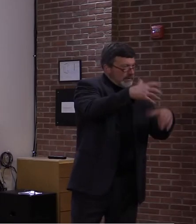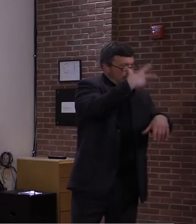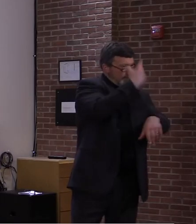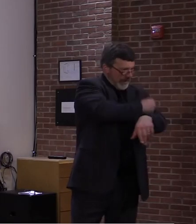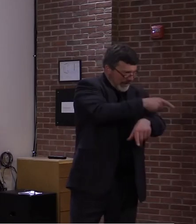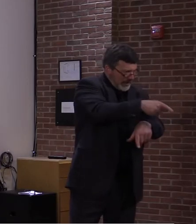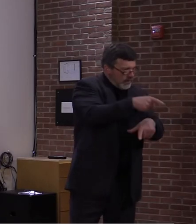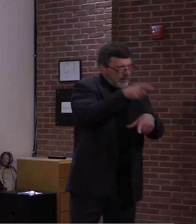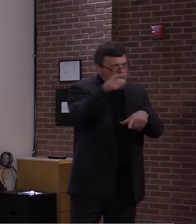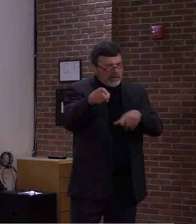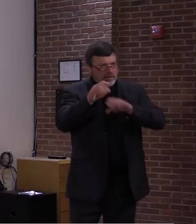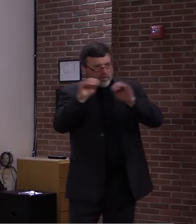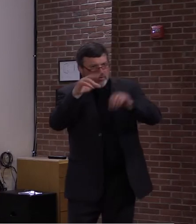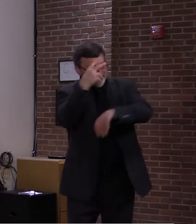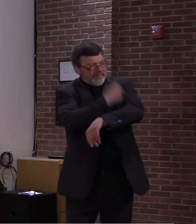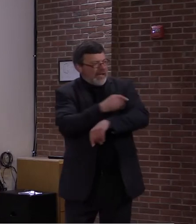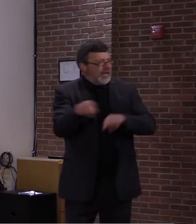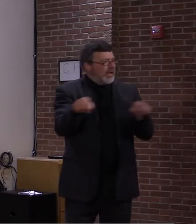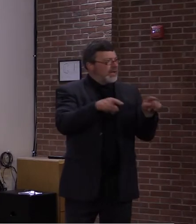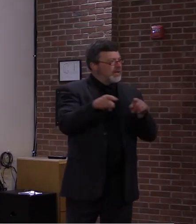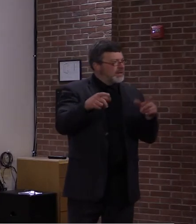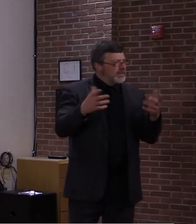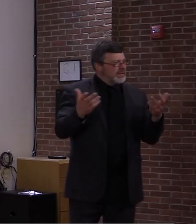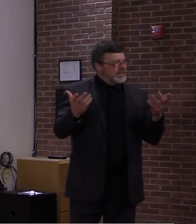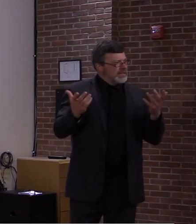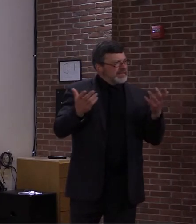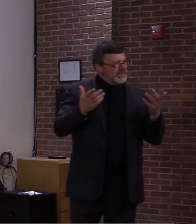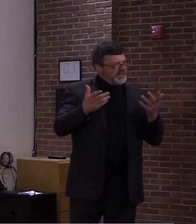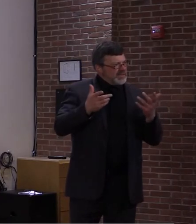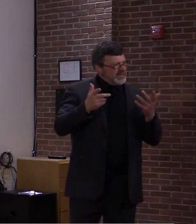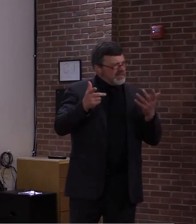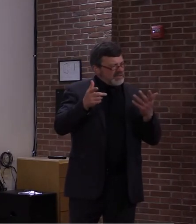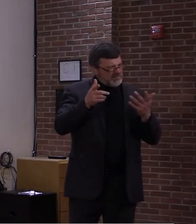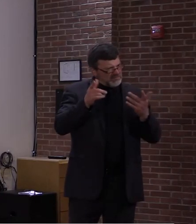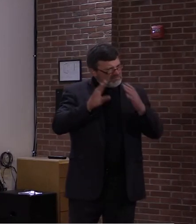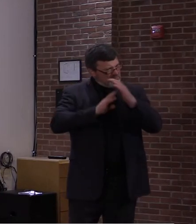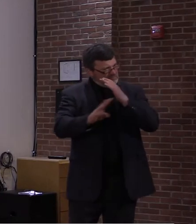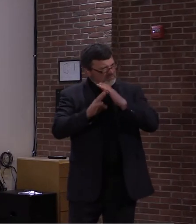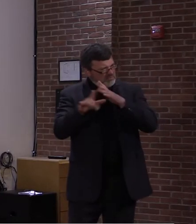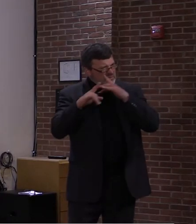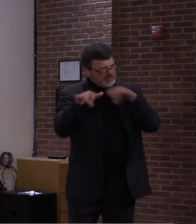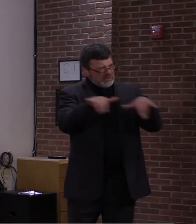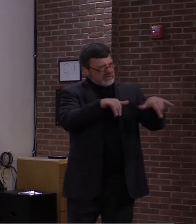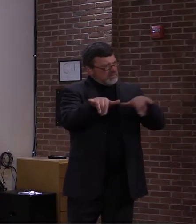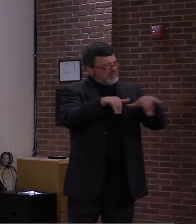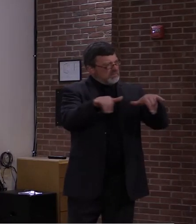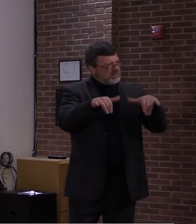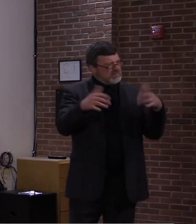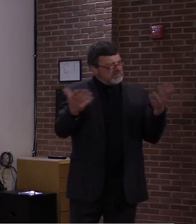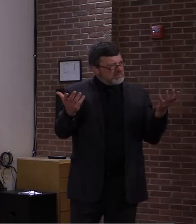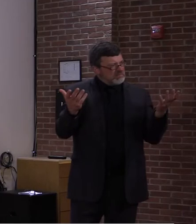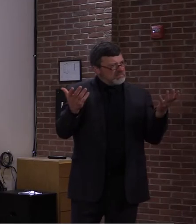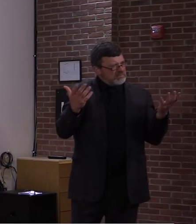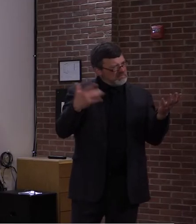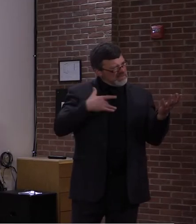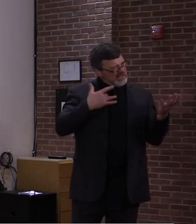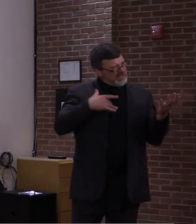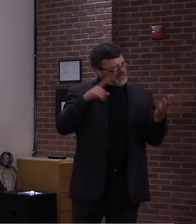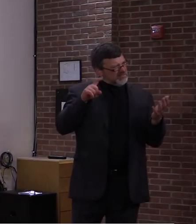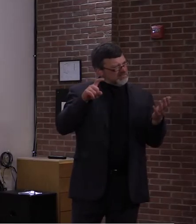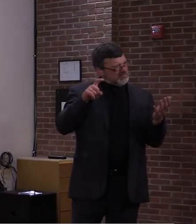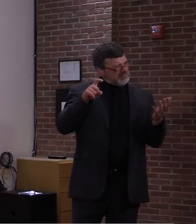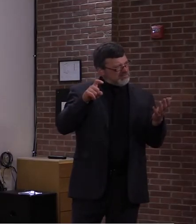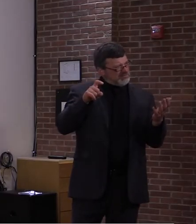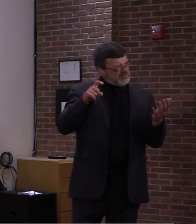it's exactly the same, but over the past couple of weeks, there have been multiple points where unvaccinated people had higher rates,